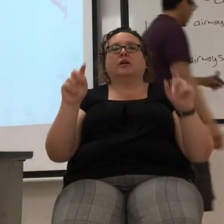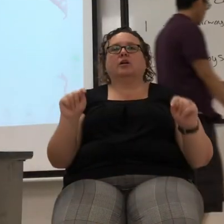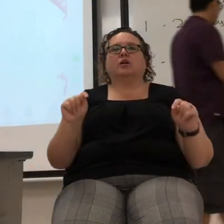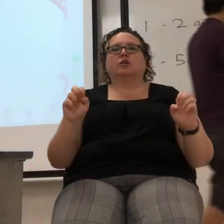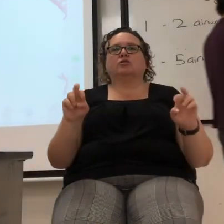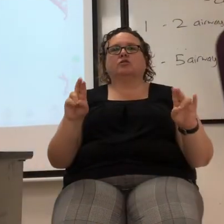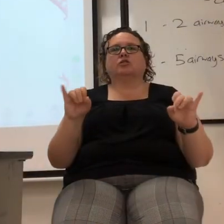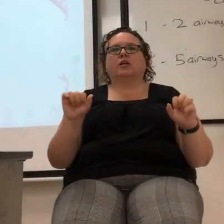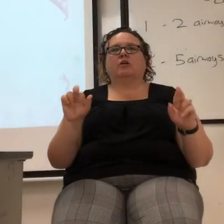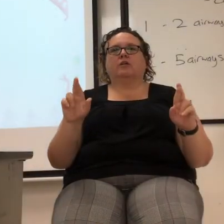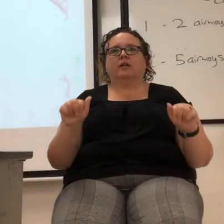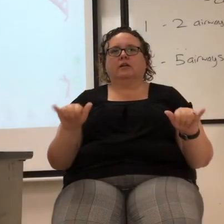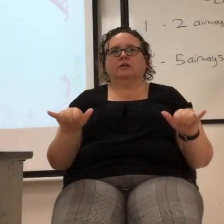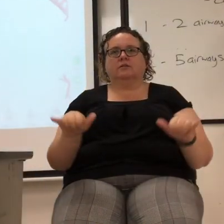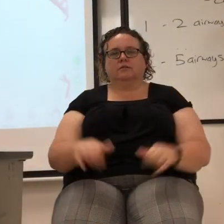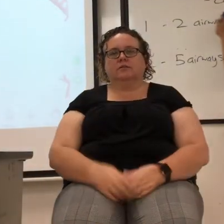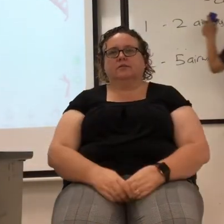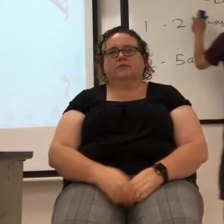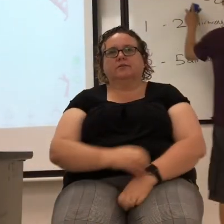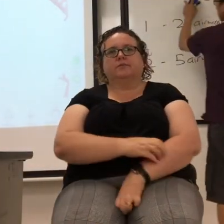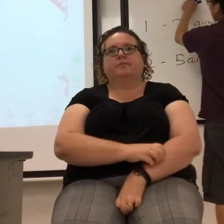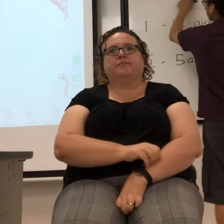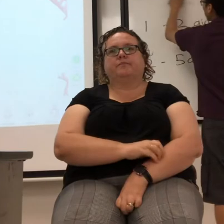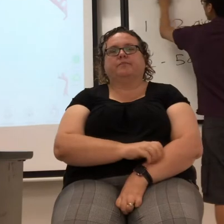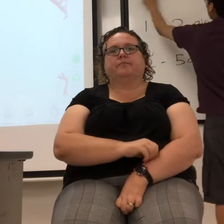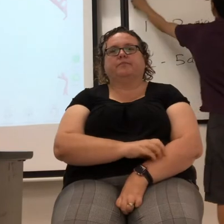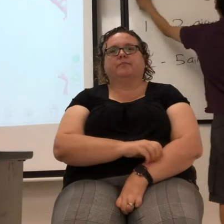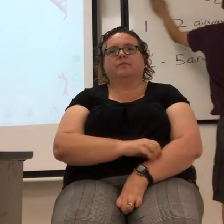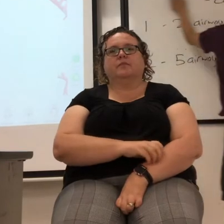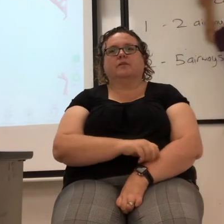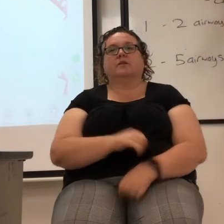to the top of the board here. So we're on the third division.